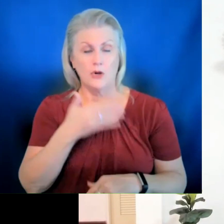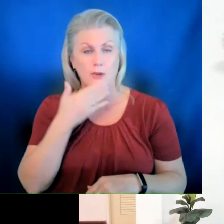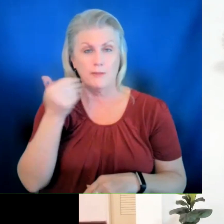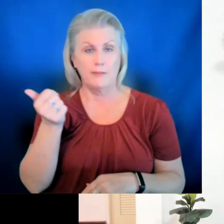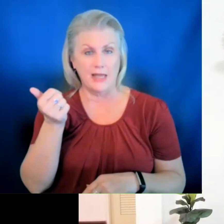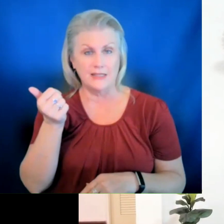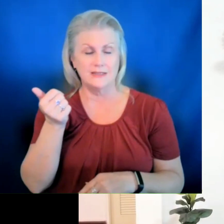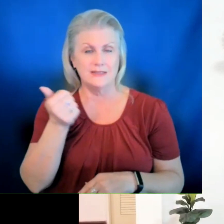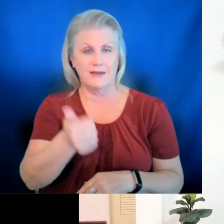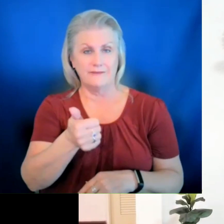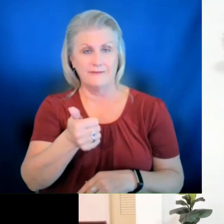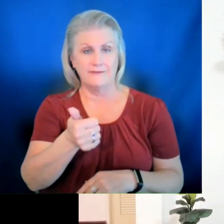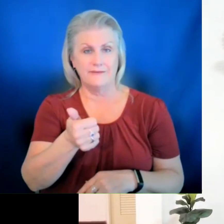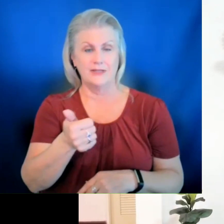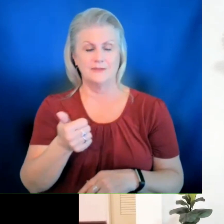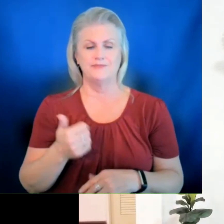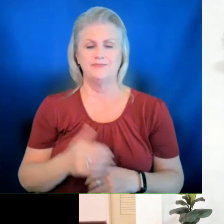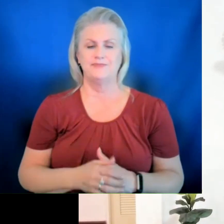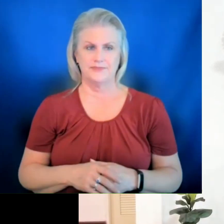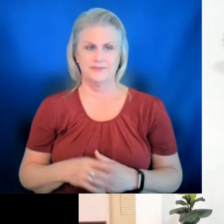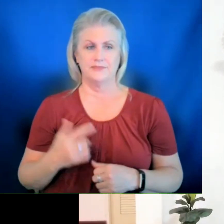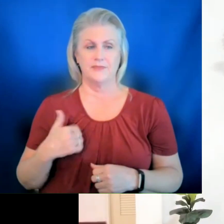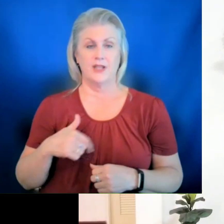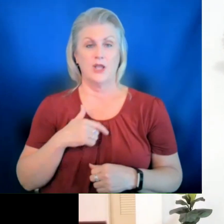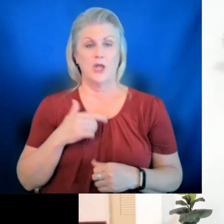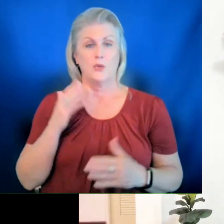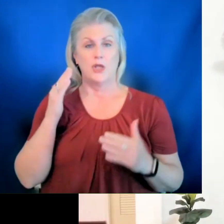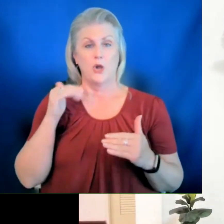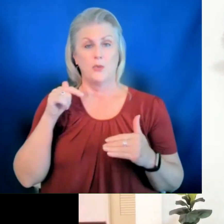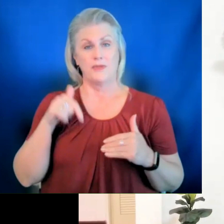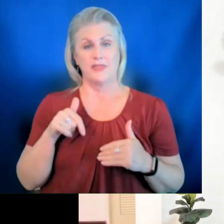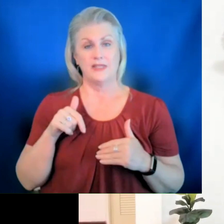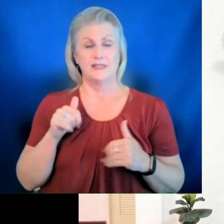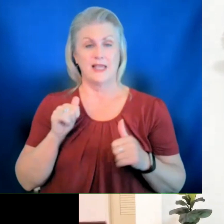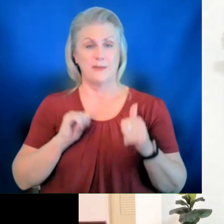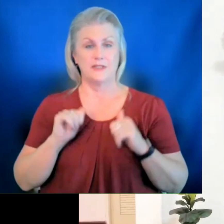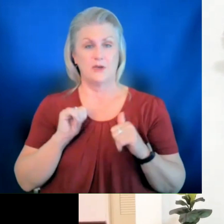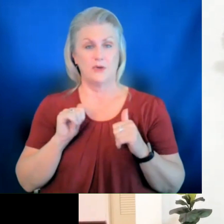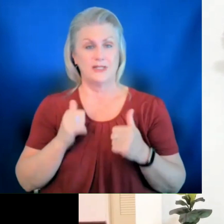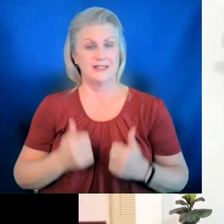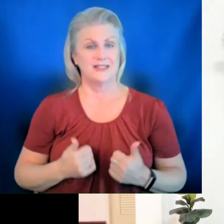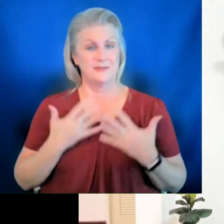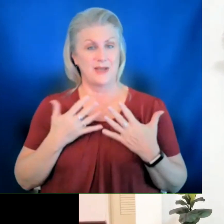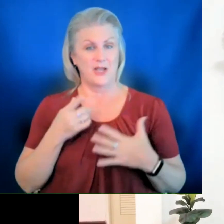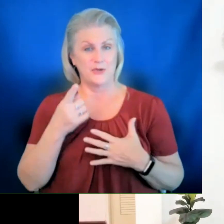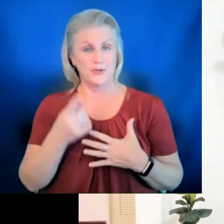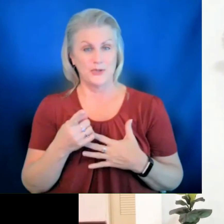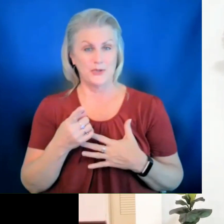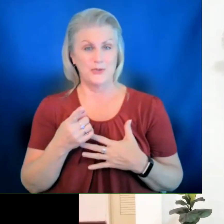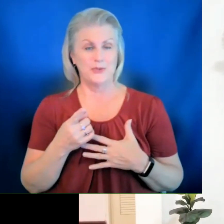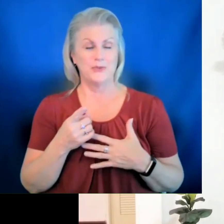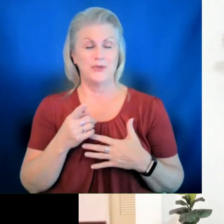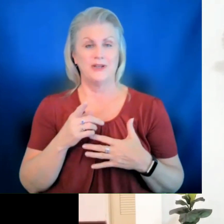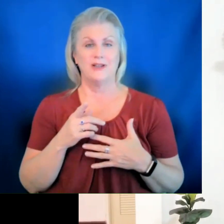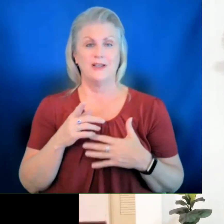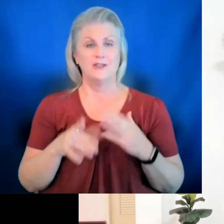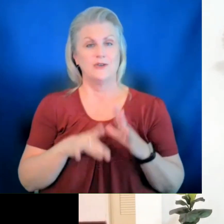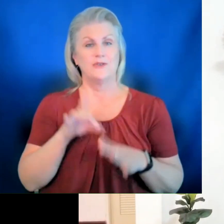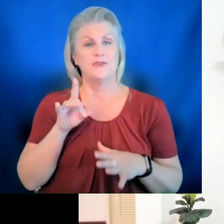to help you become your best version. We hope this episode has inspired you